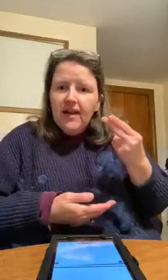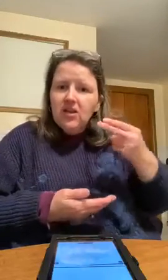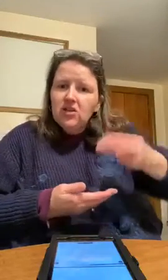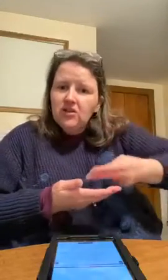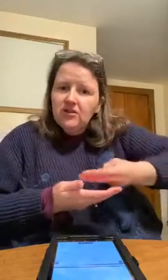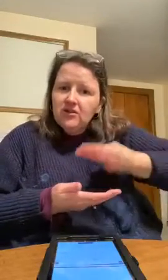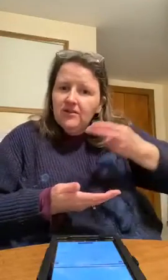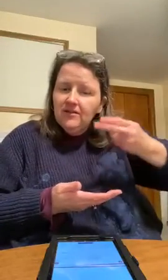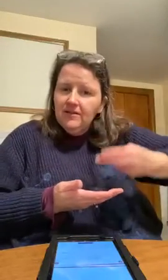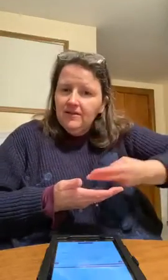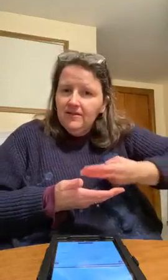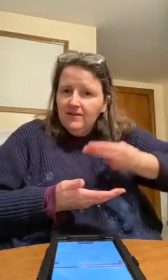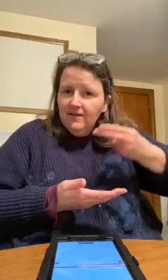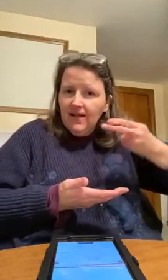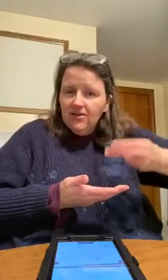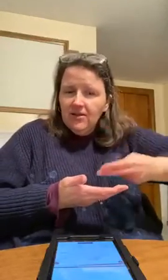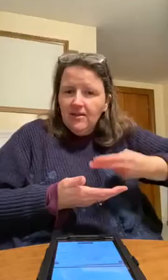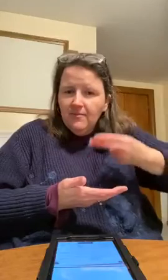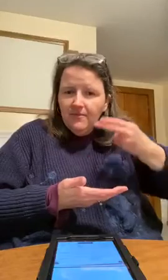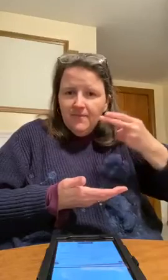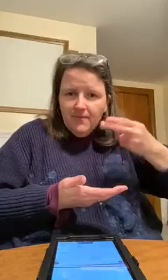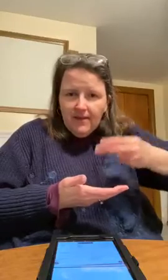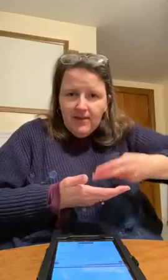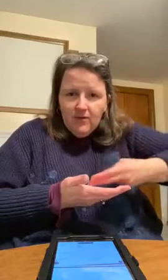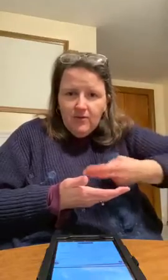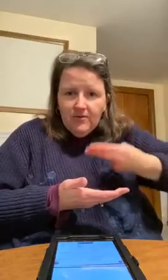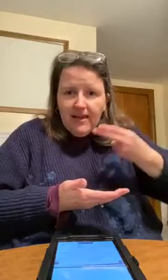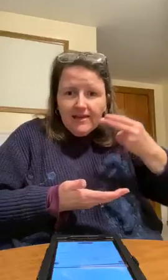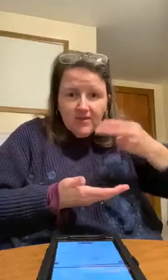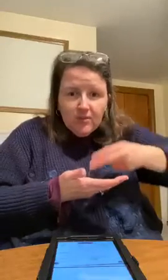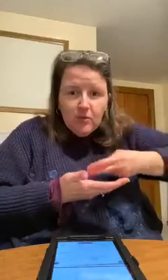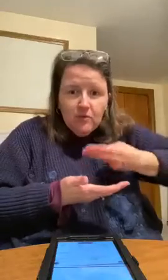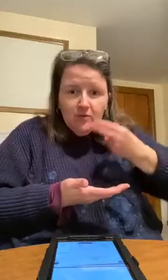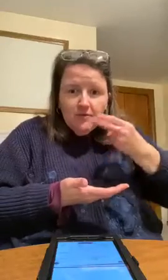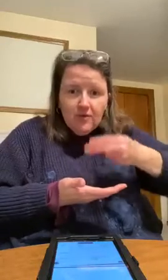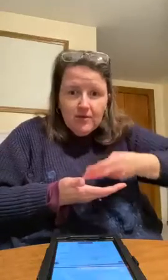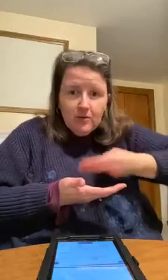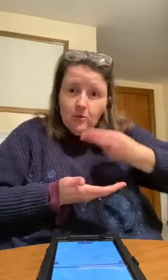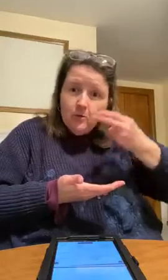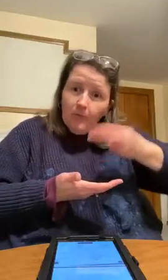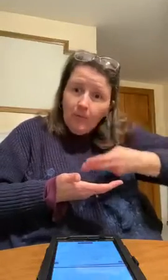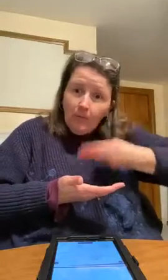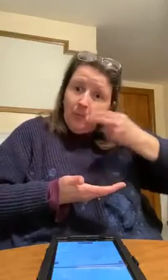H, hand shape. And you use that as a spoon. So it's, oh.